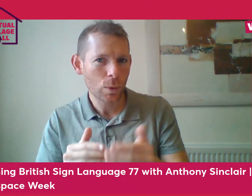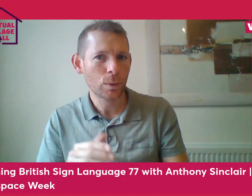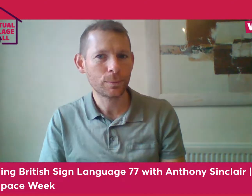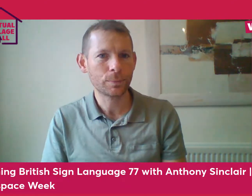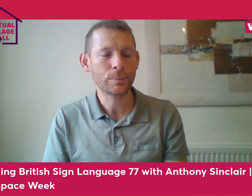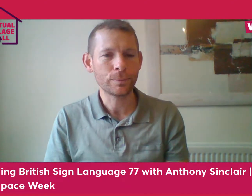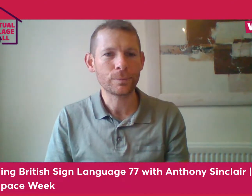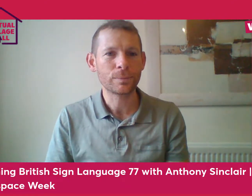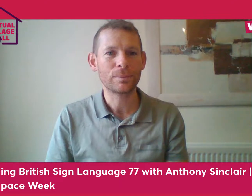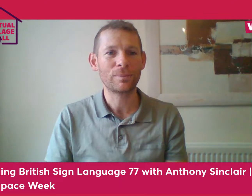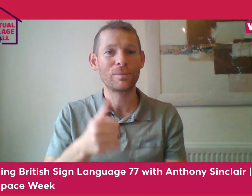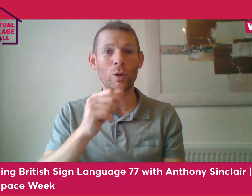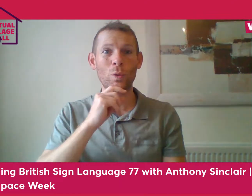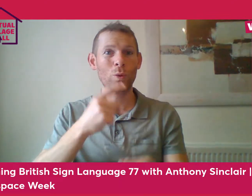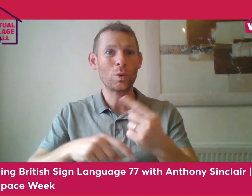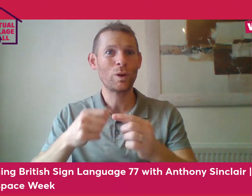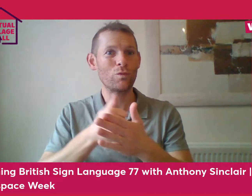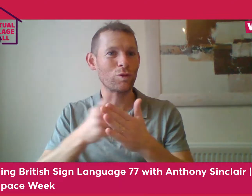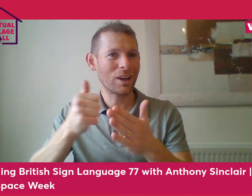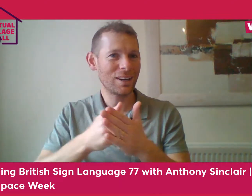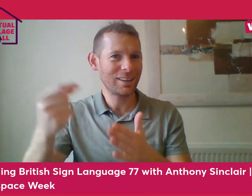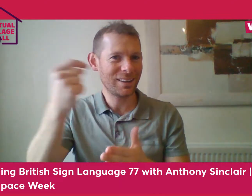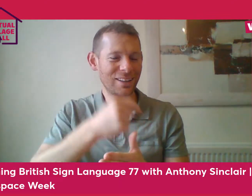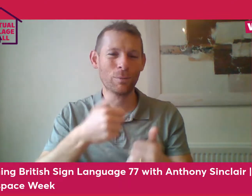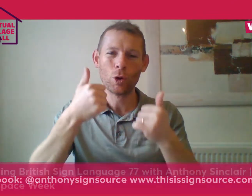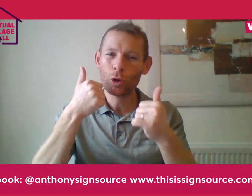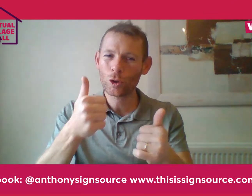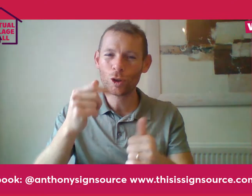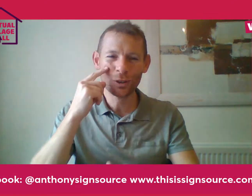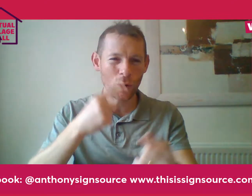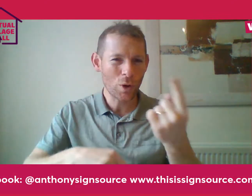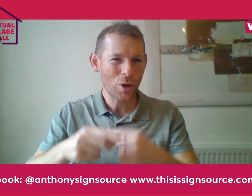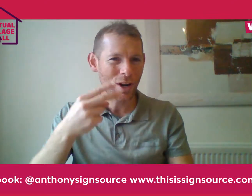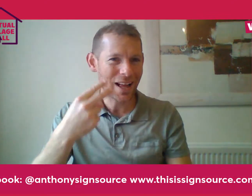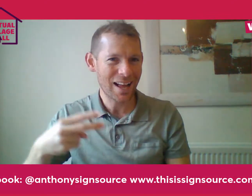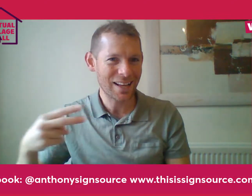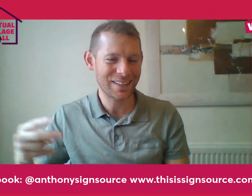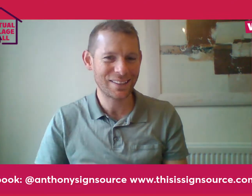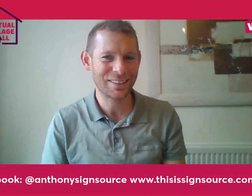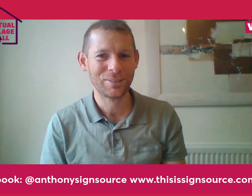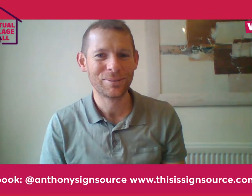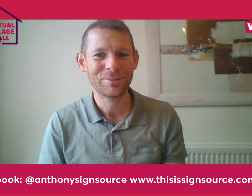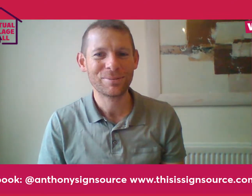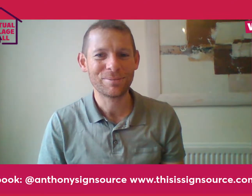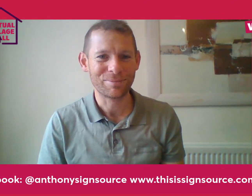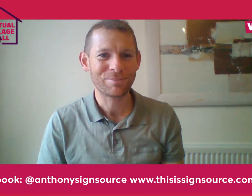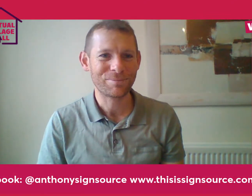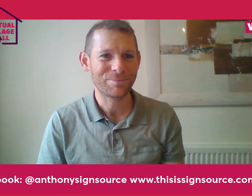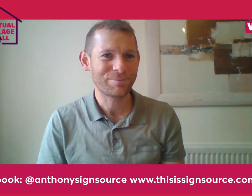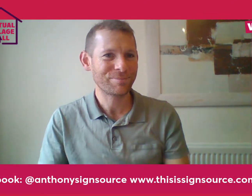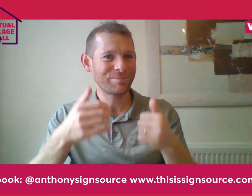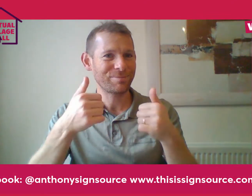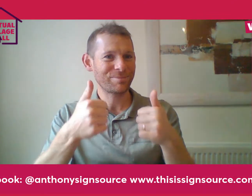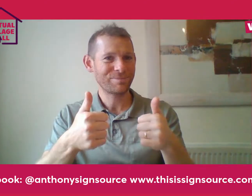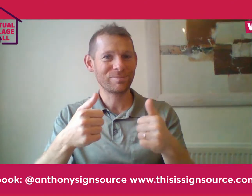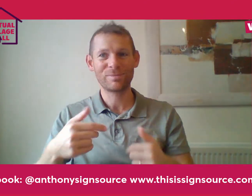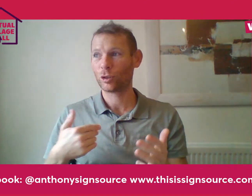for everyone and everyone can follow along. If you're one of our regulars, it's always good to have you back with us again. Great to see